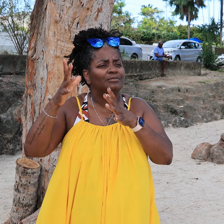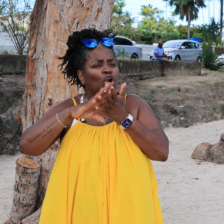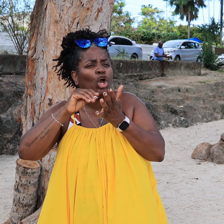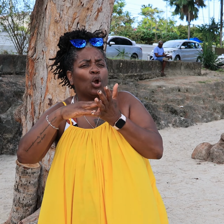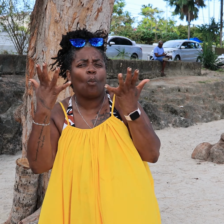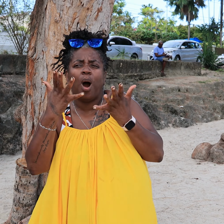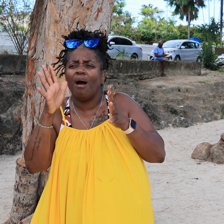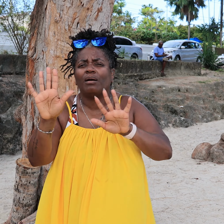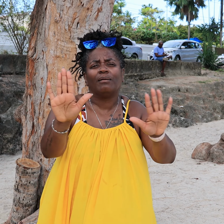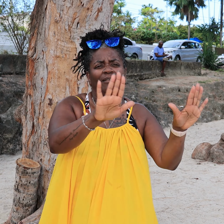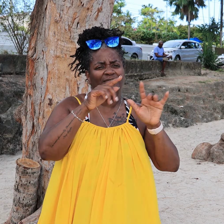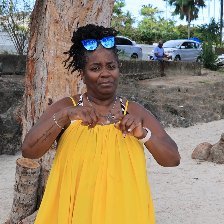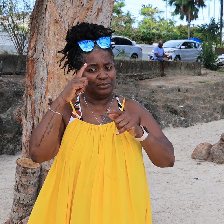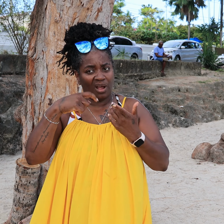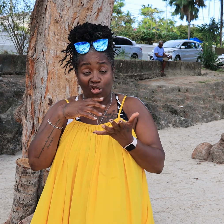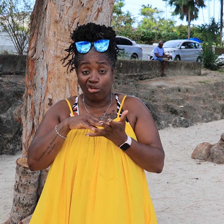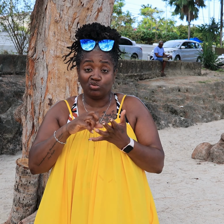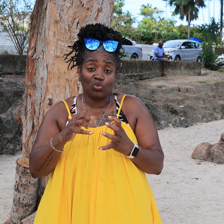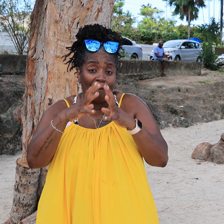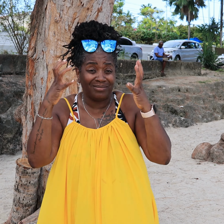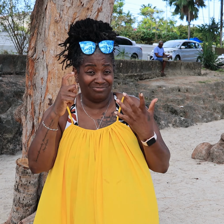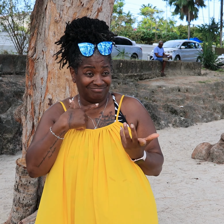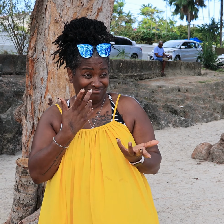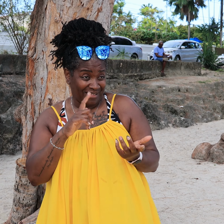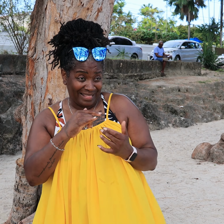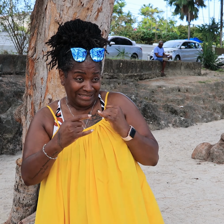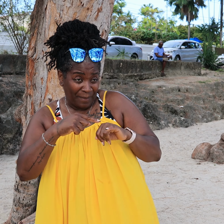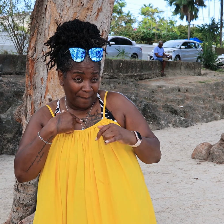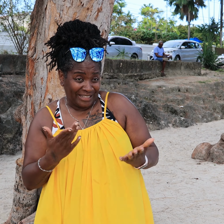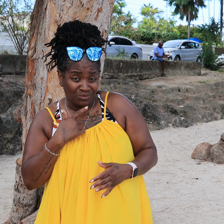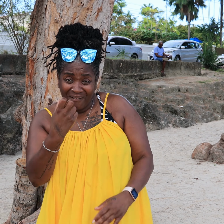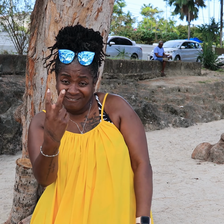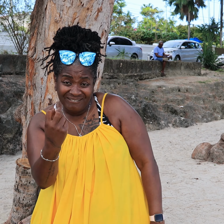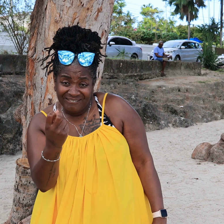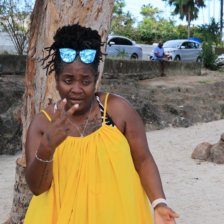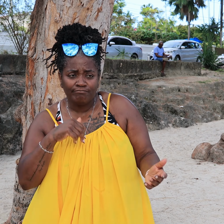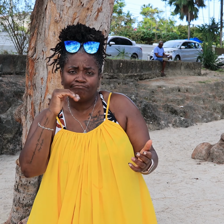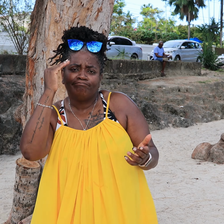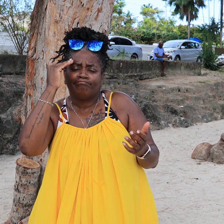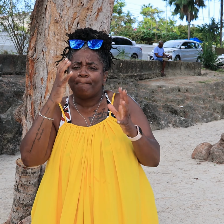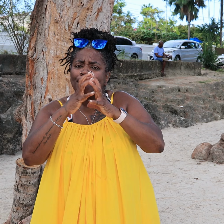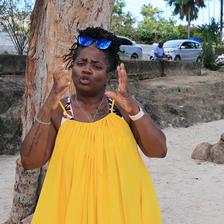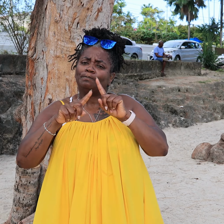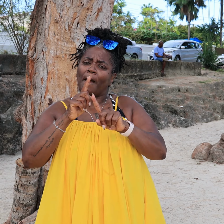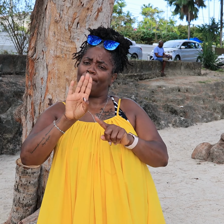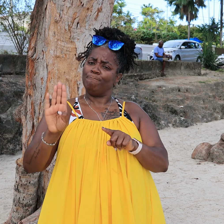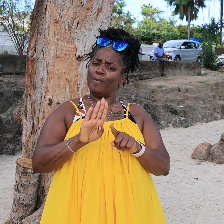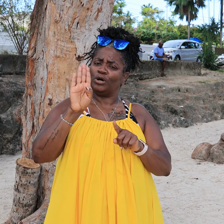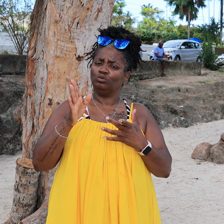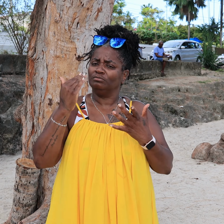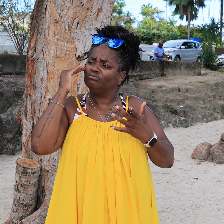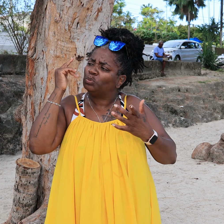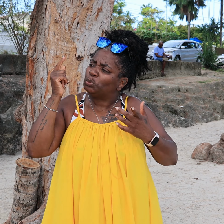about the history and more about Barbados. I can learn so much. The last time I was here was age 12, and so I don't know much about Barbados